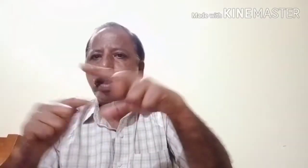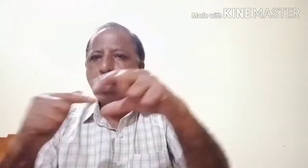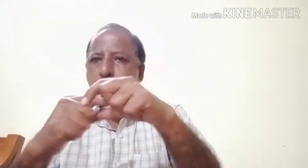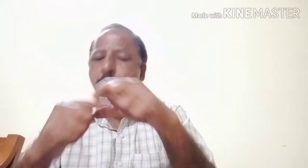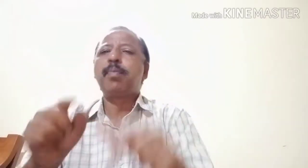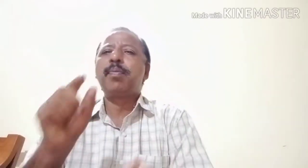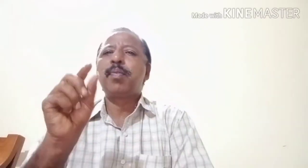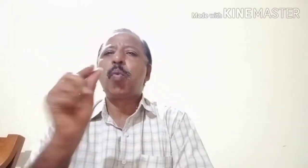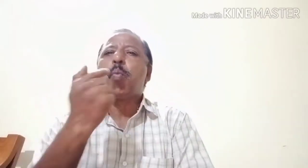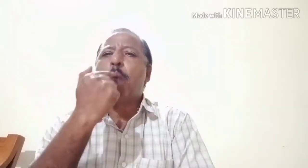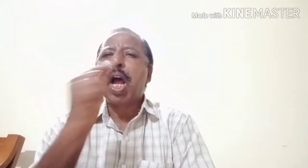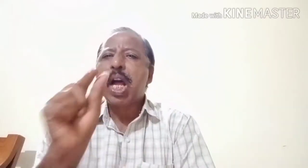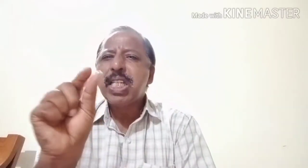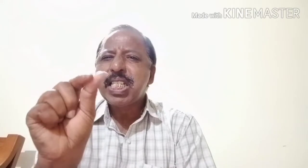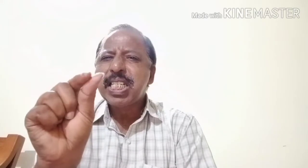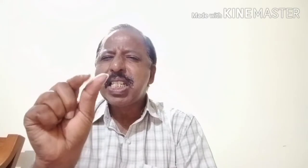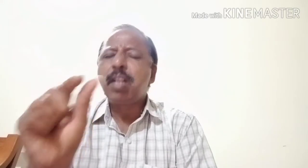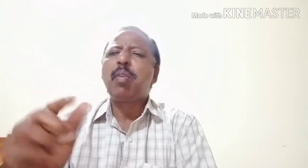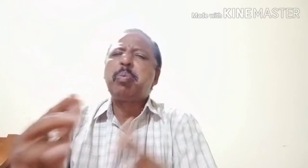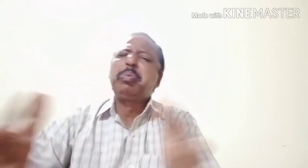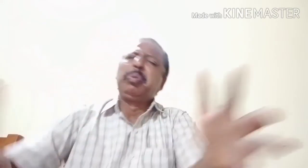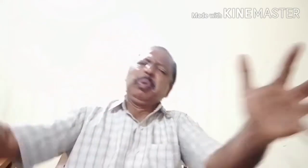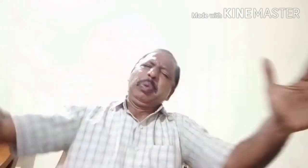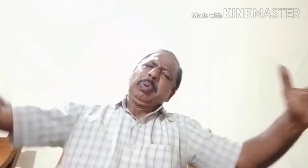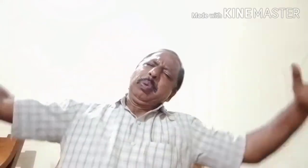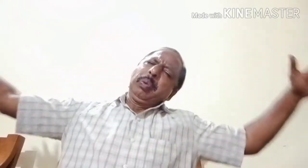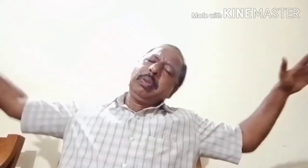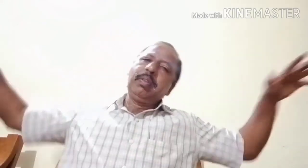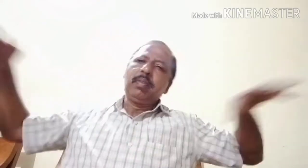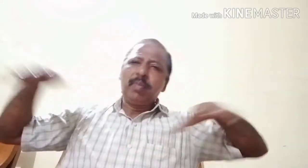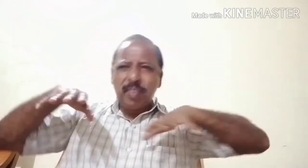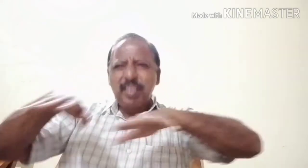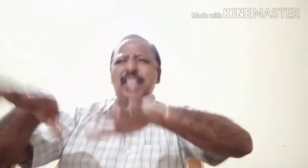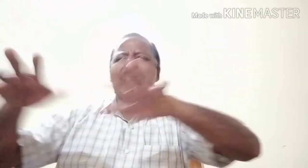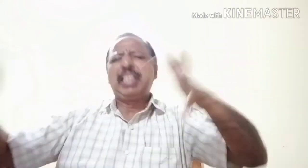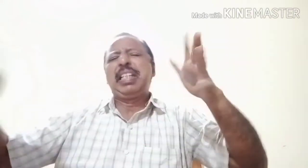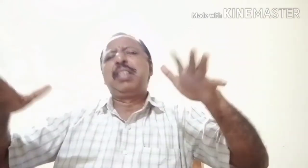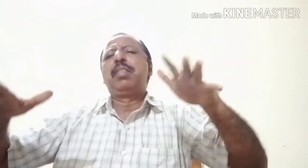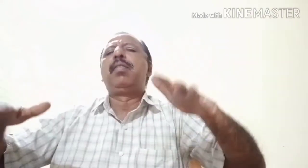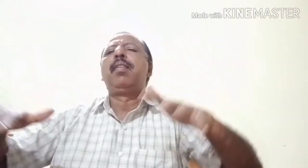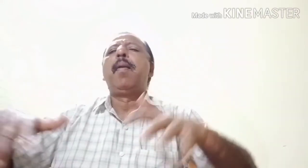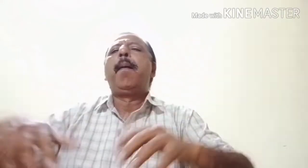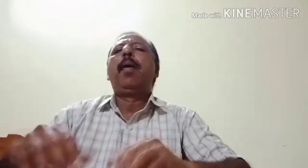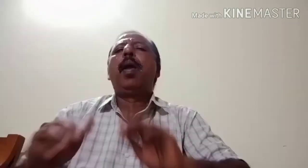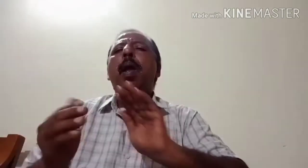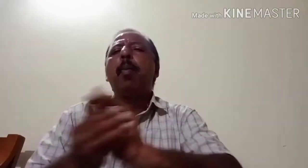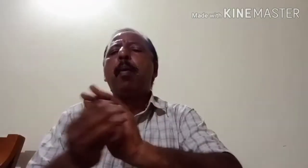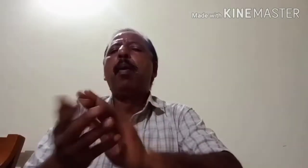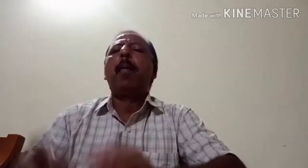We are in the case, but with in the country's we talking